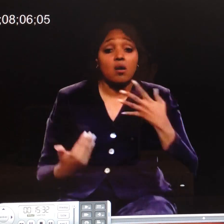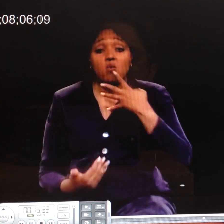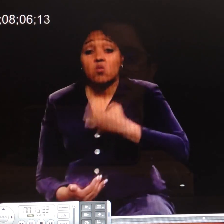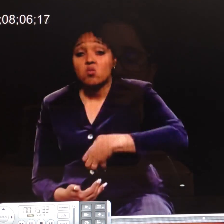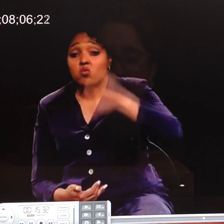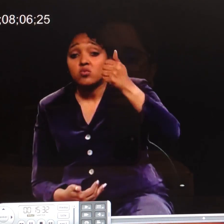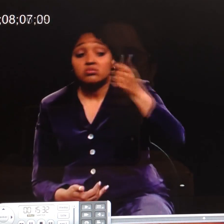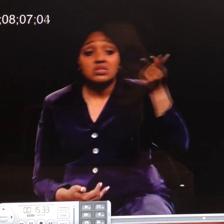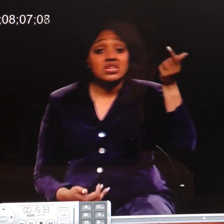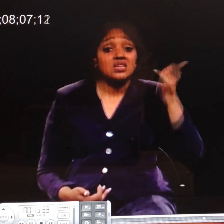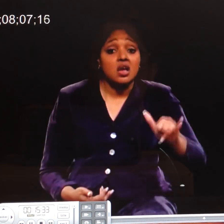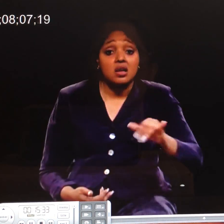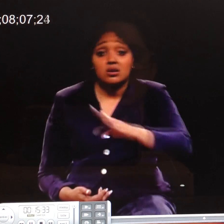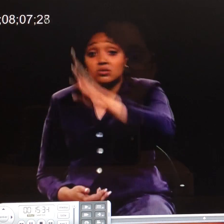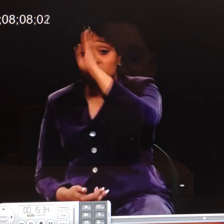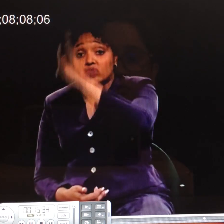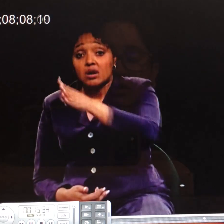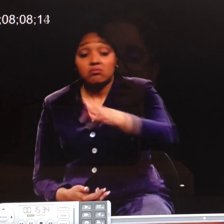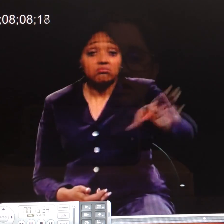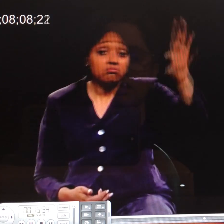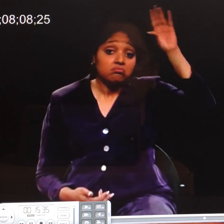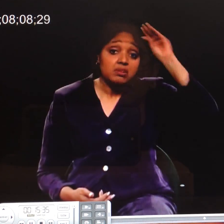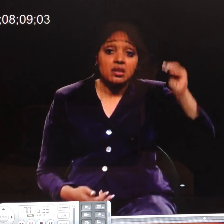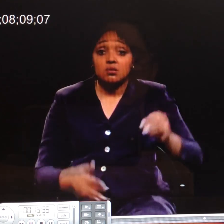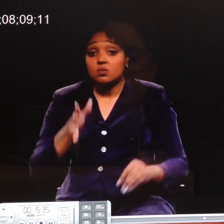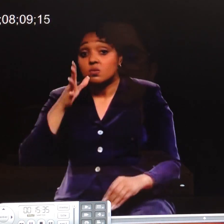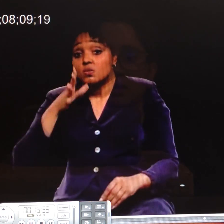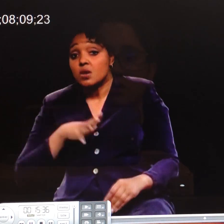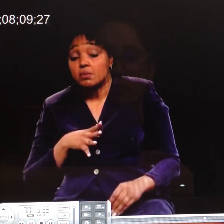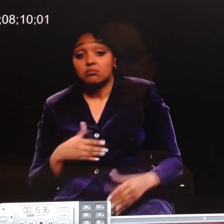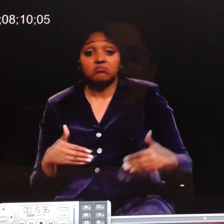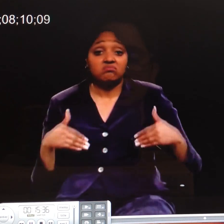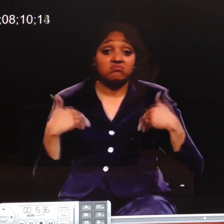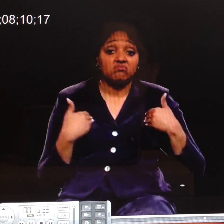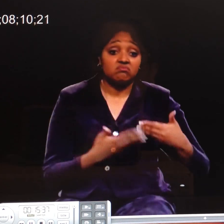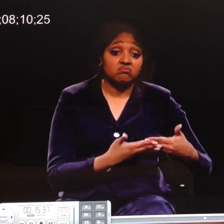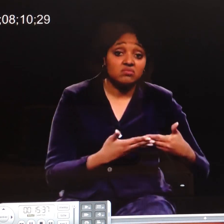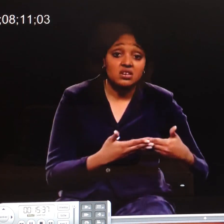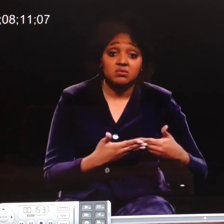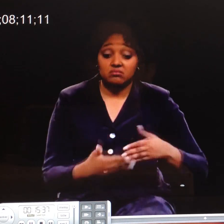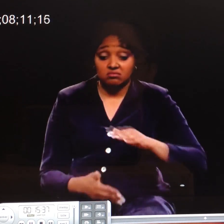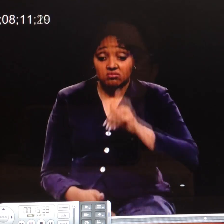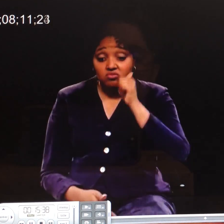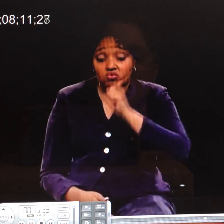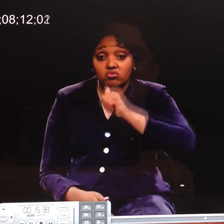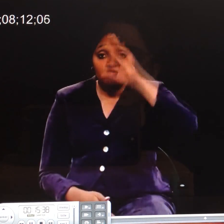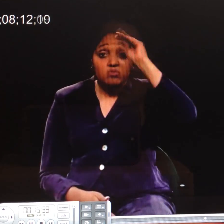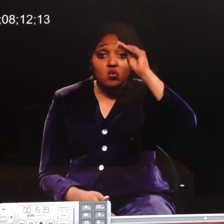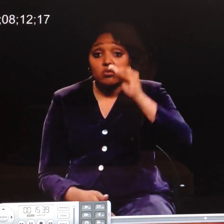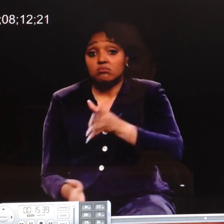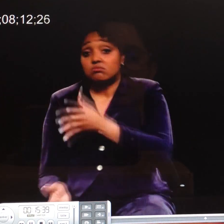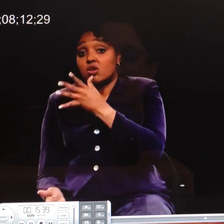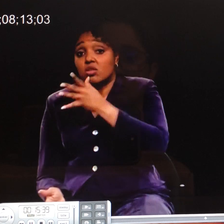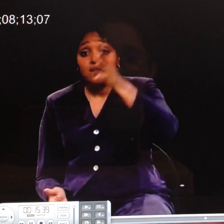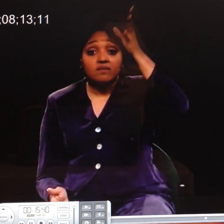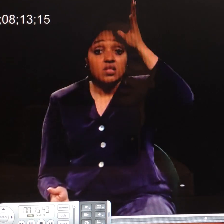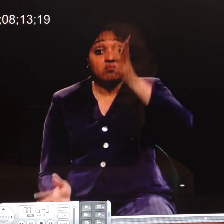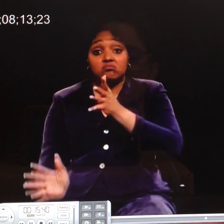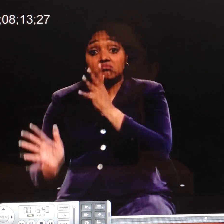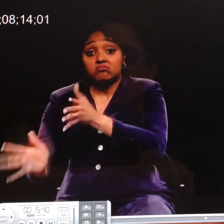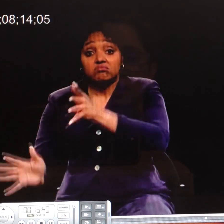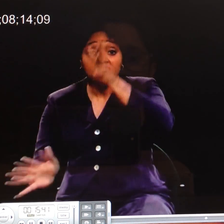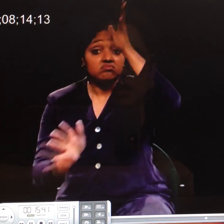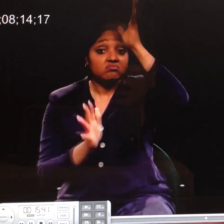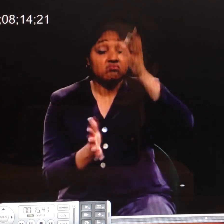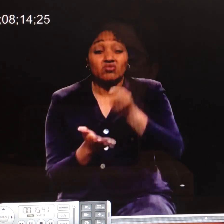to educate everyone from white, Mexican, babies, girls,